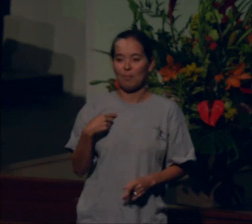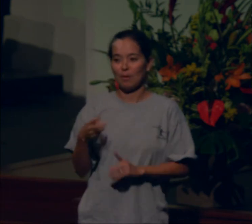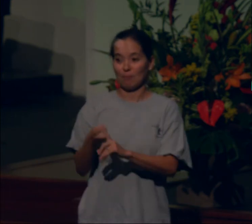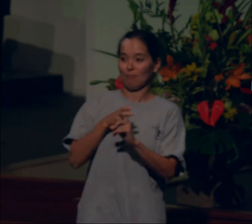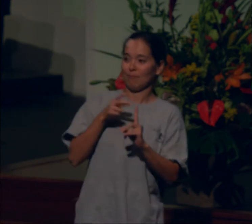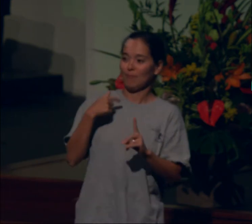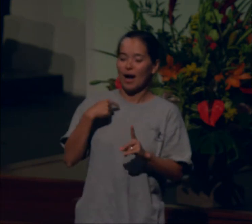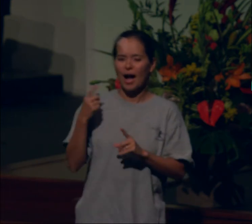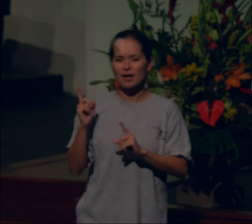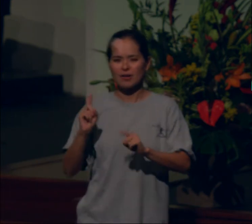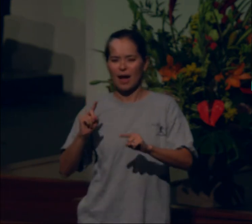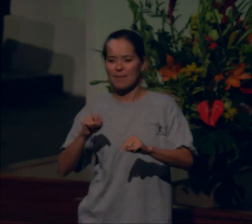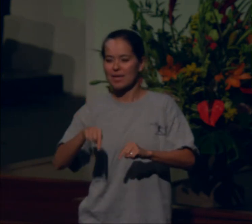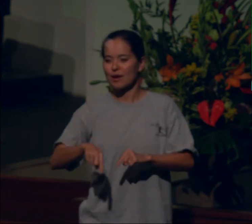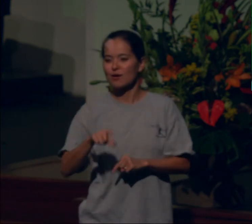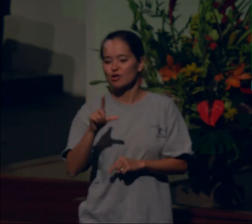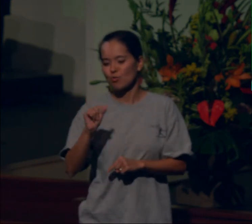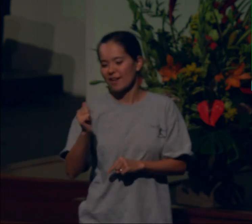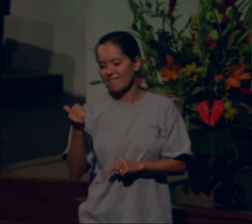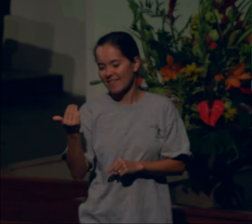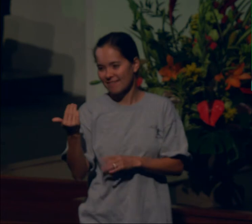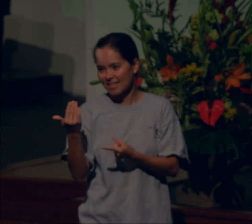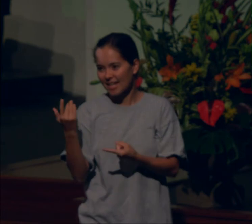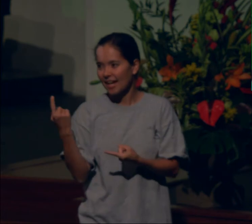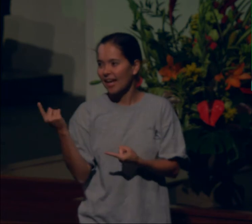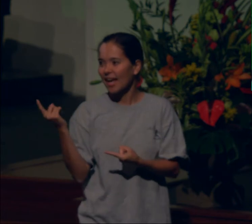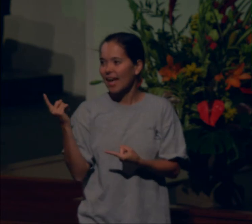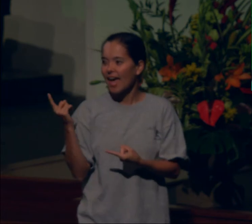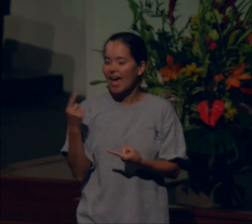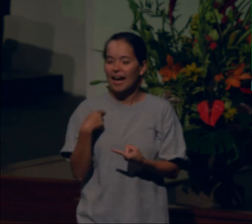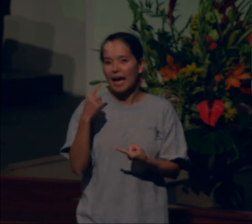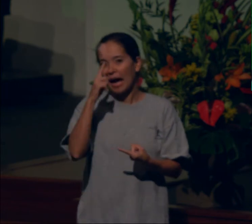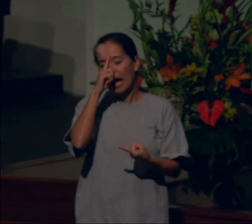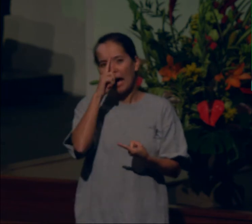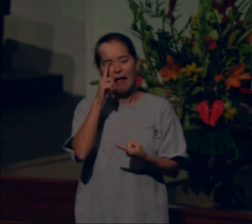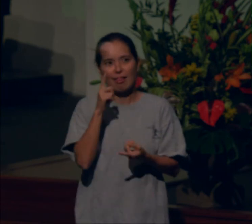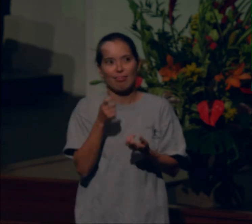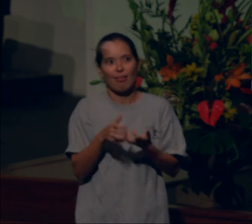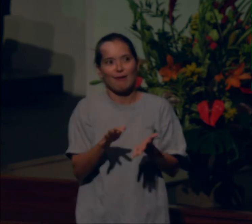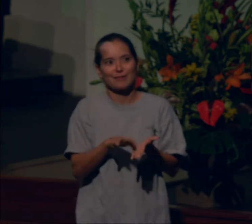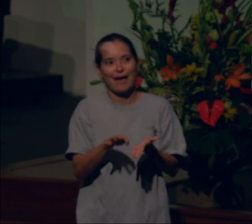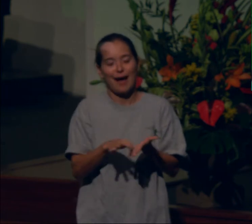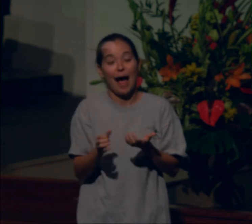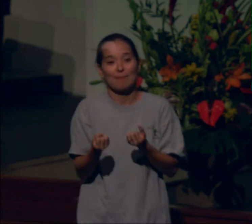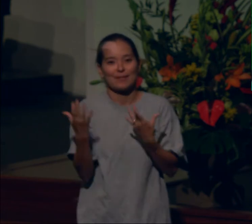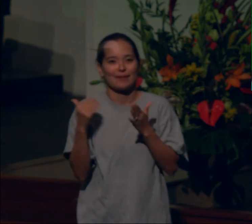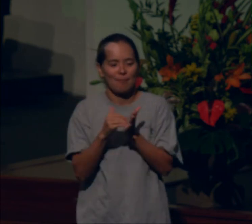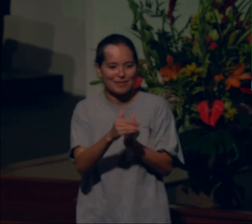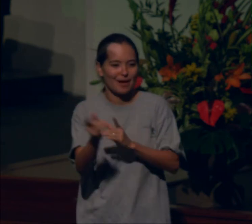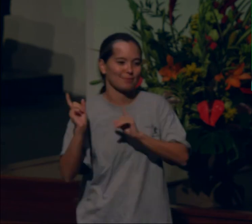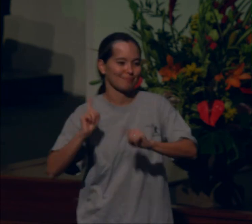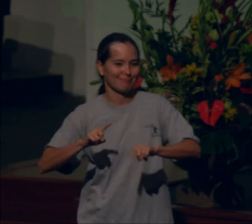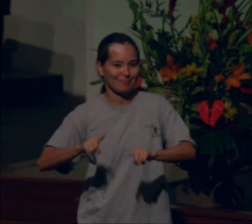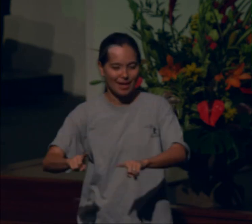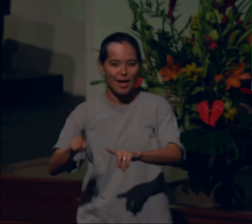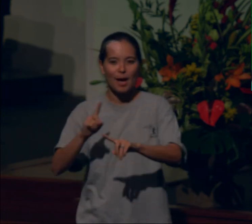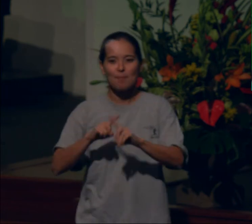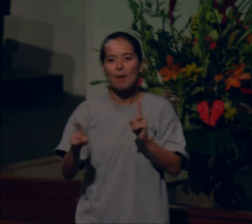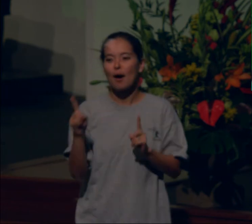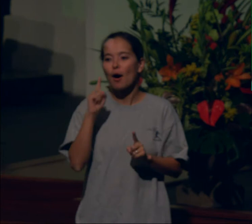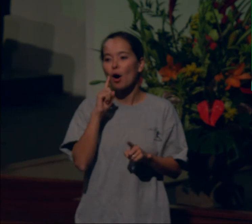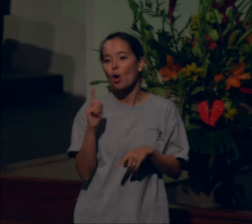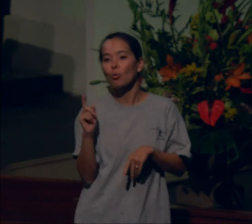in 2015. And I've literally lost track of how many times I've been here. But what started out is